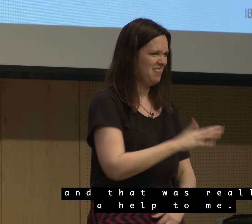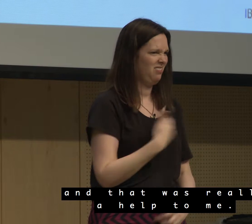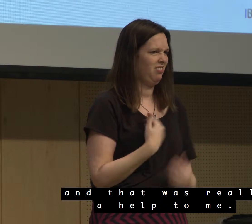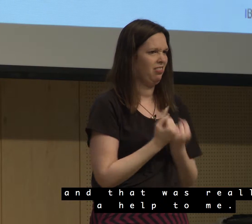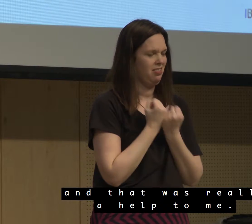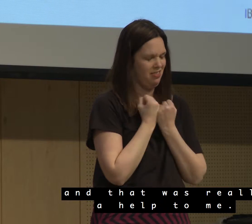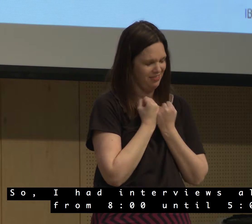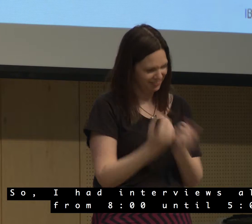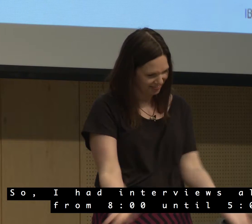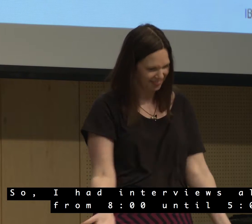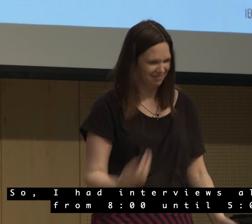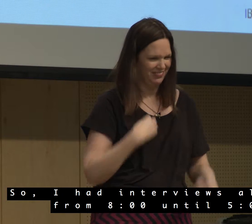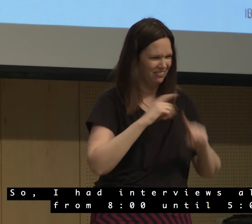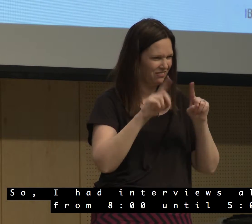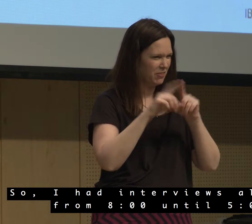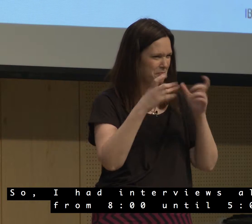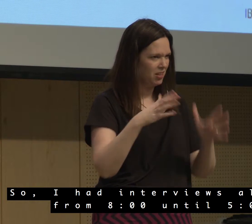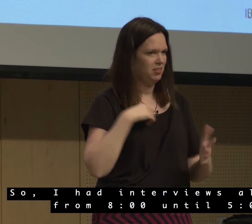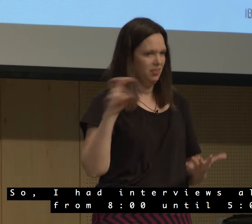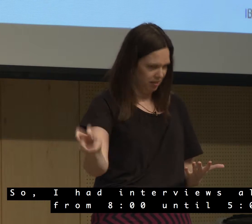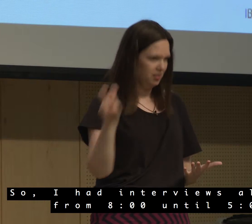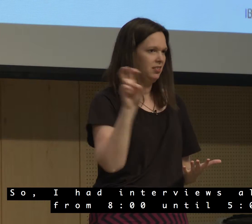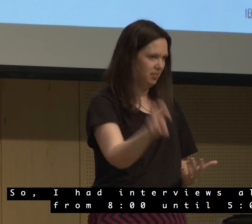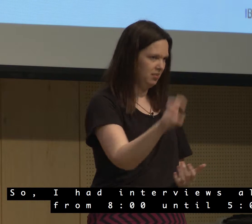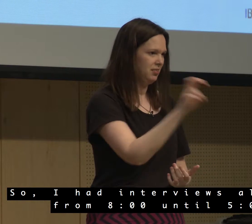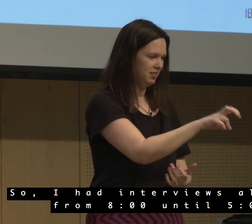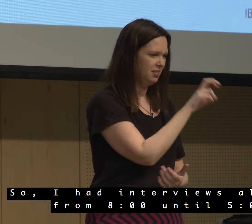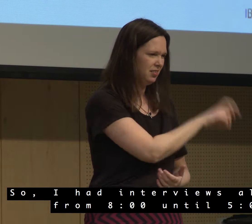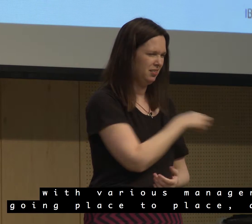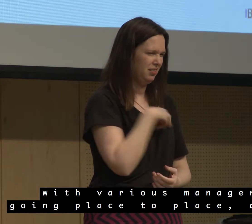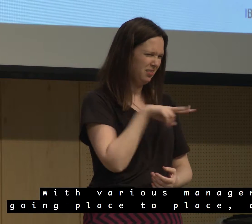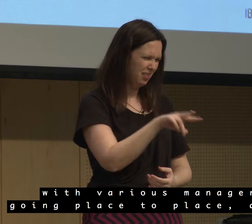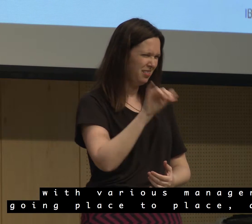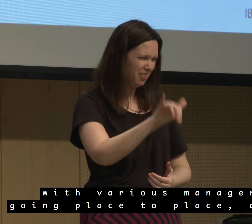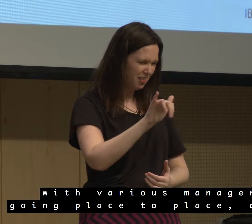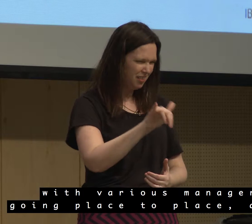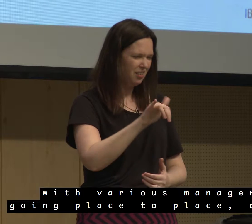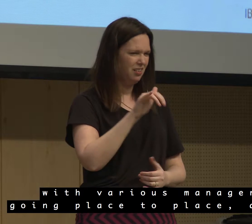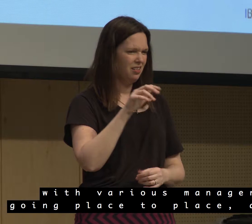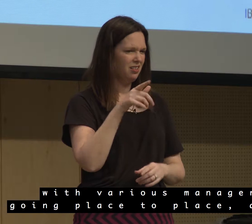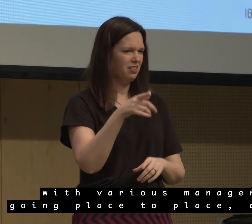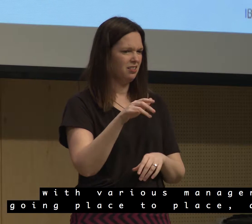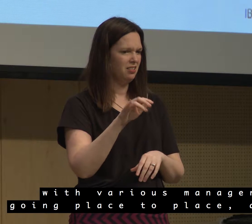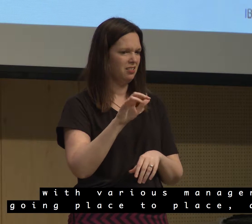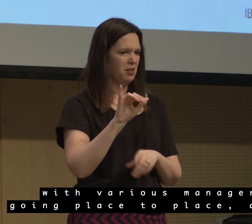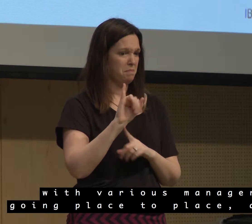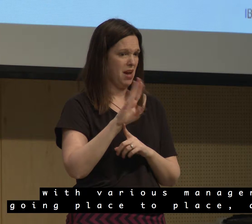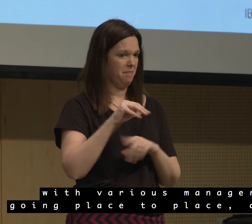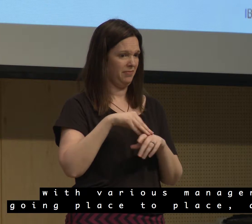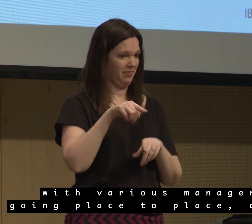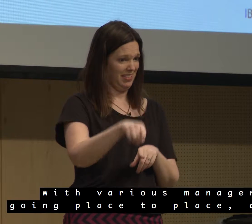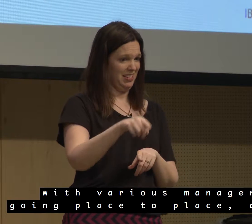me. And so I had interviews all day from 8 until 5 with various managers going place to place.